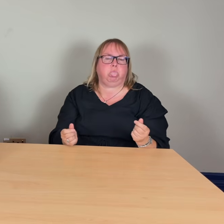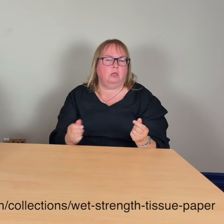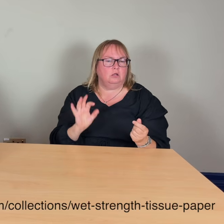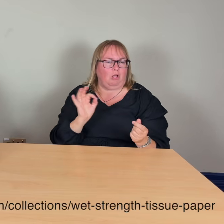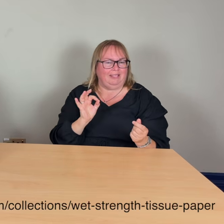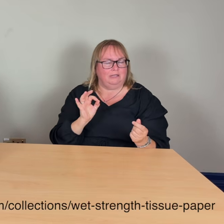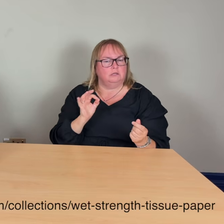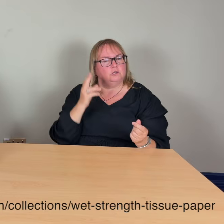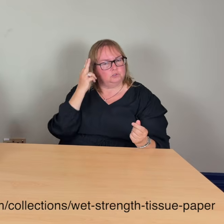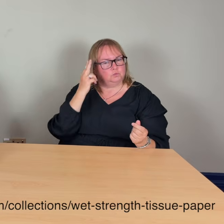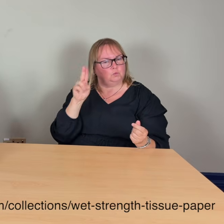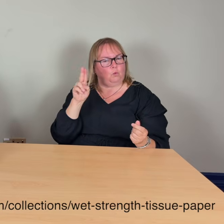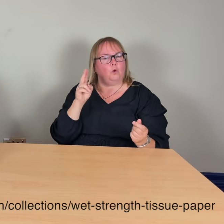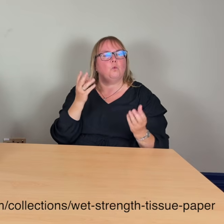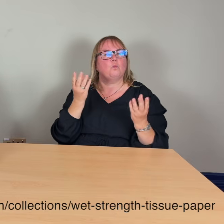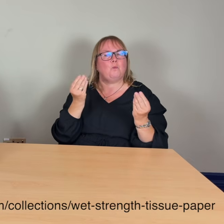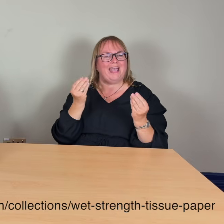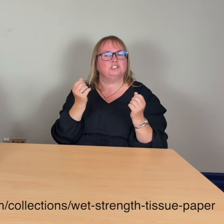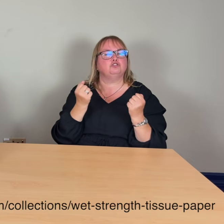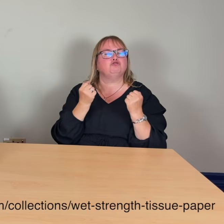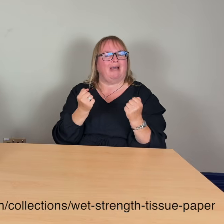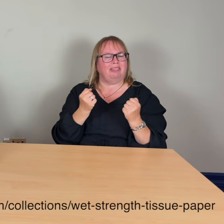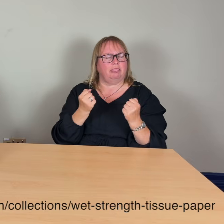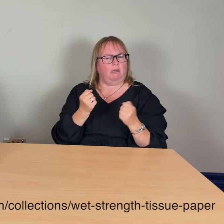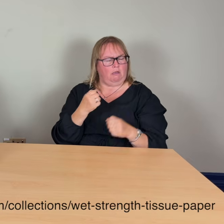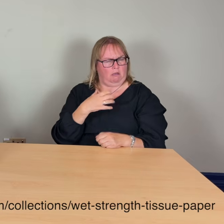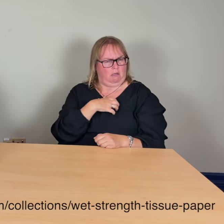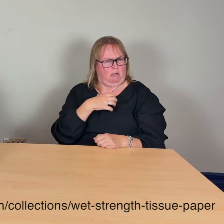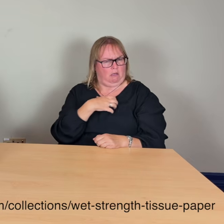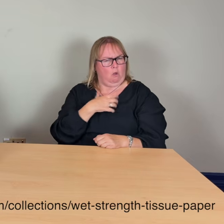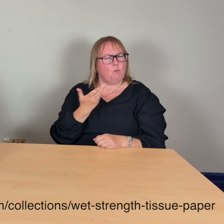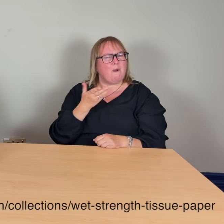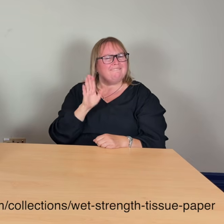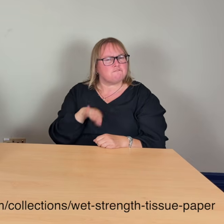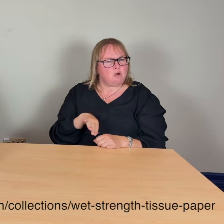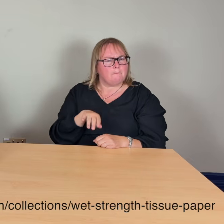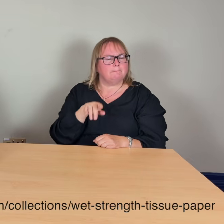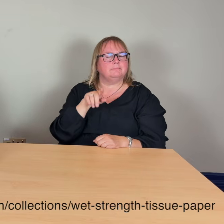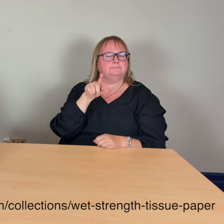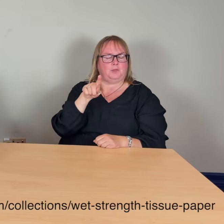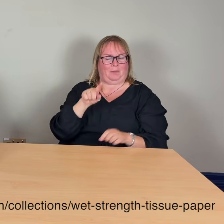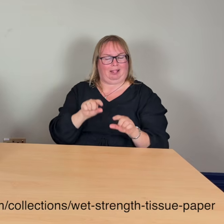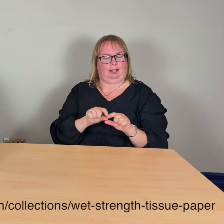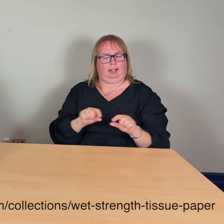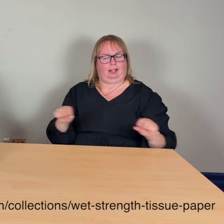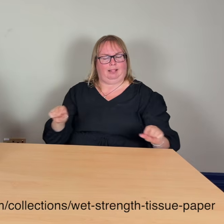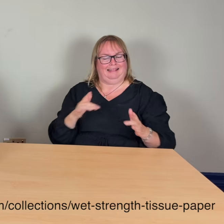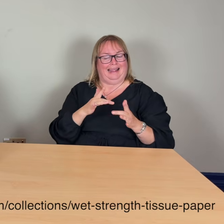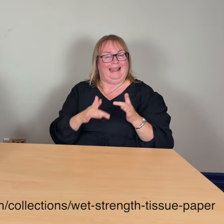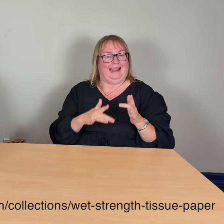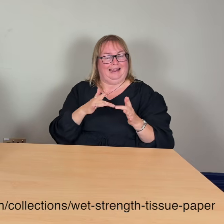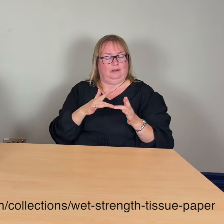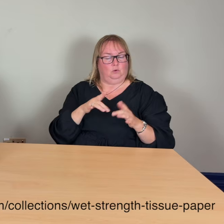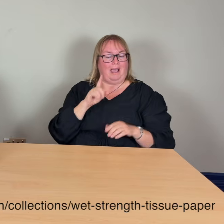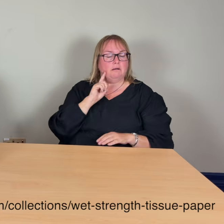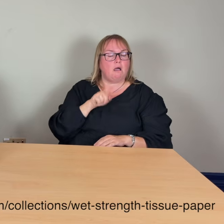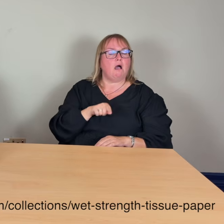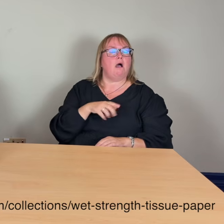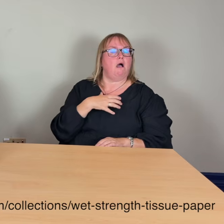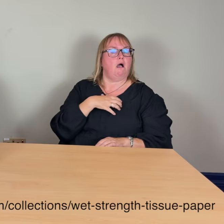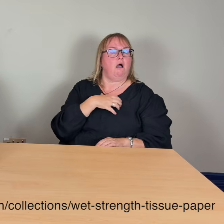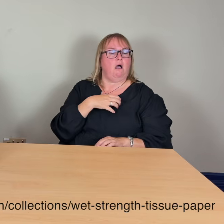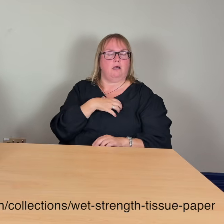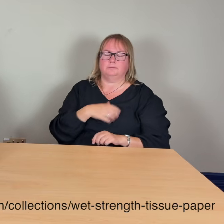really in the title. We will provide a link to where to find that at the bottom of the screen. But this,